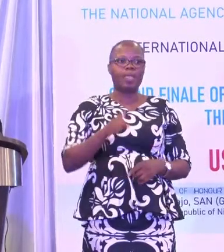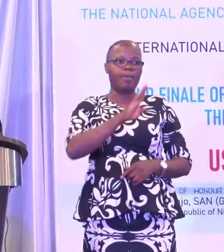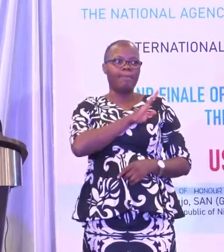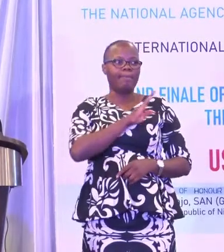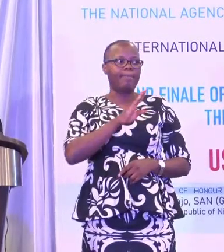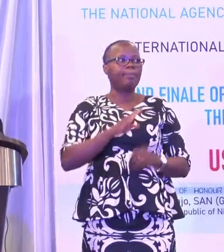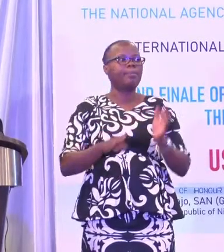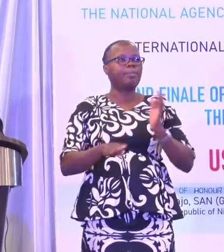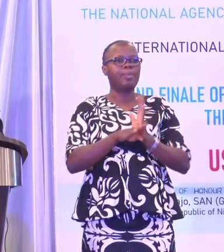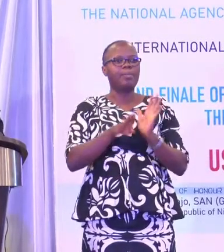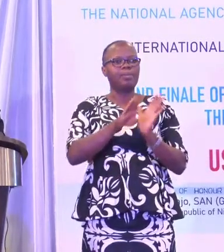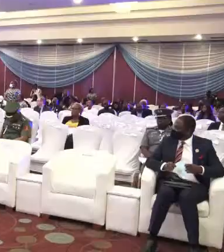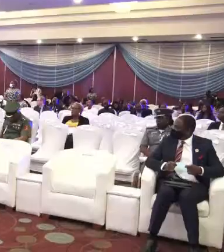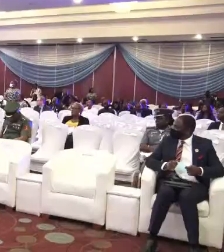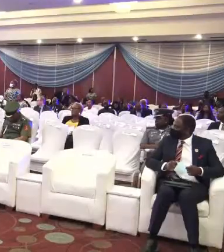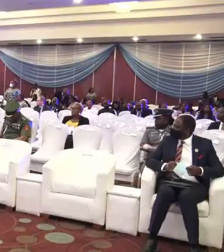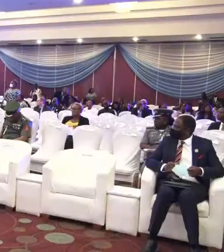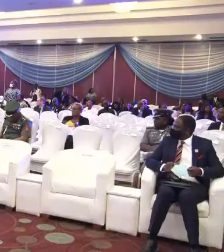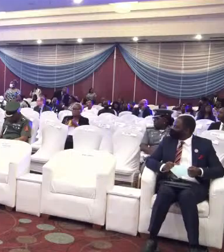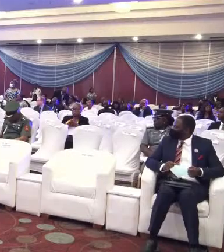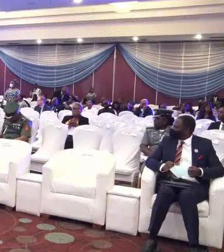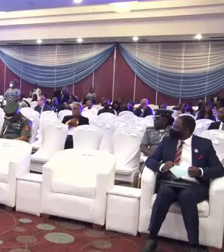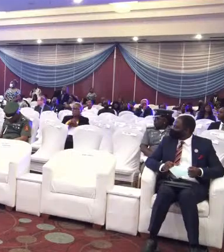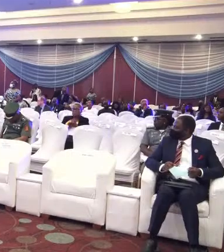Ako. Please put your hands together for him.